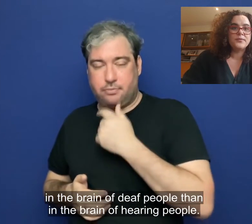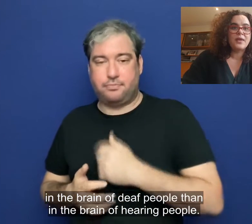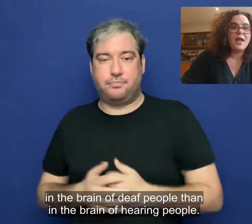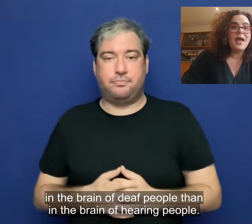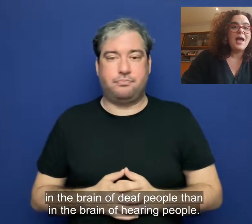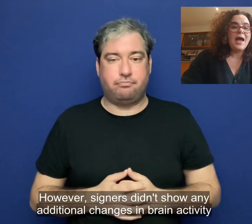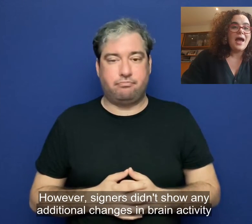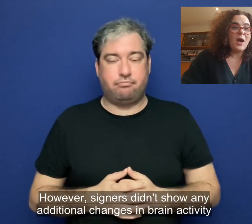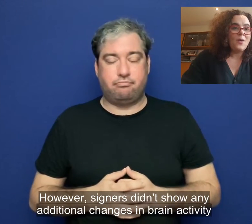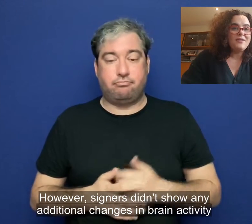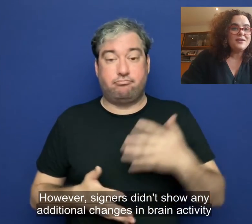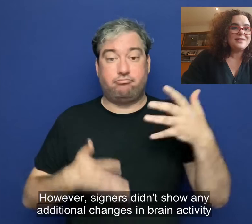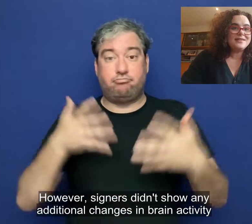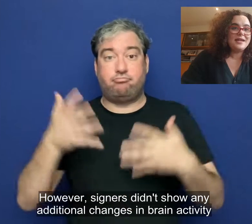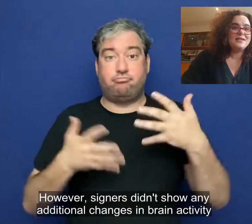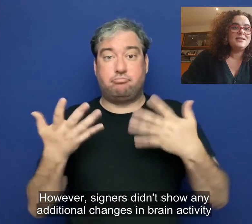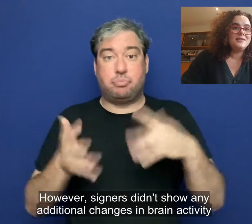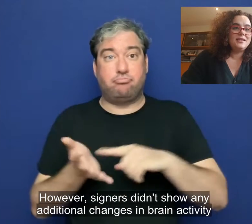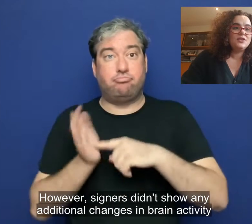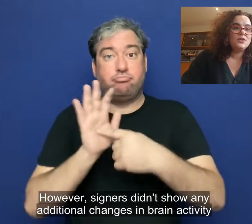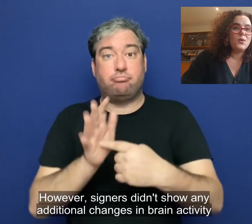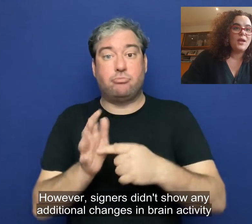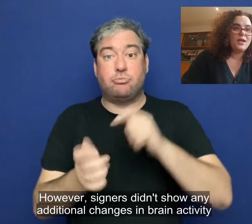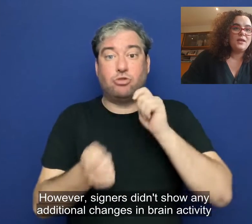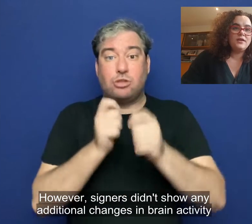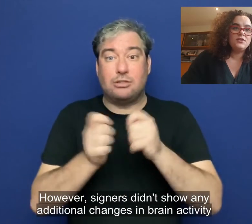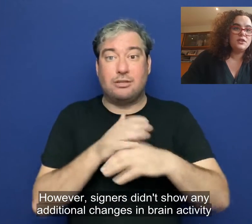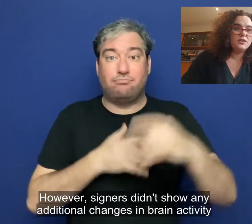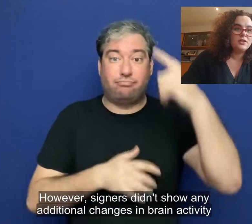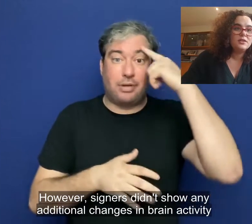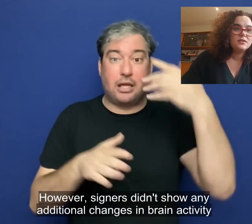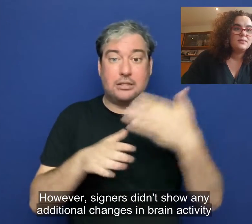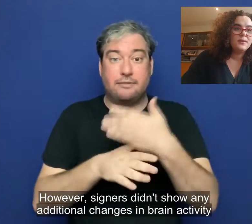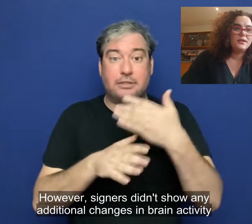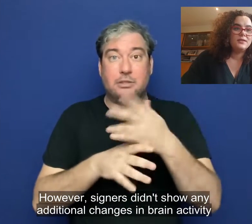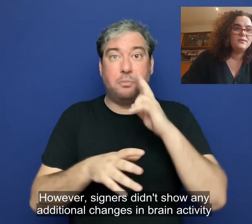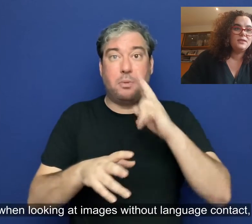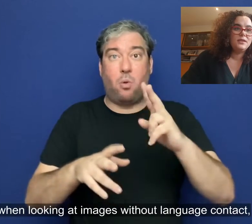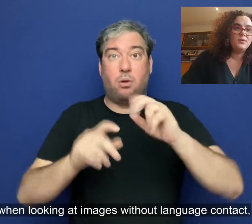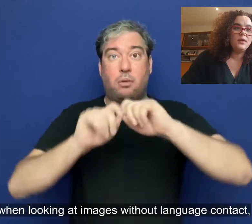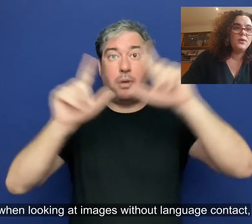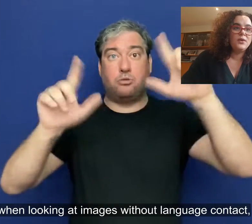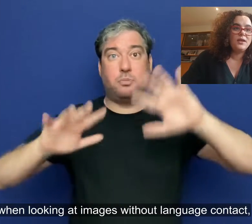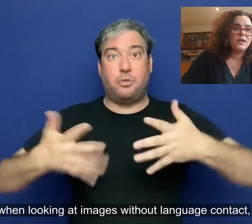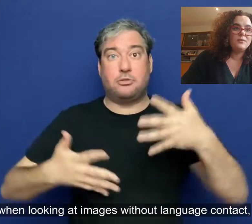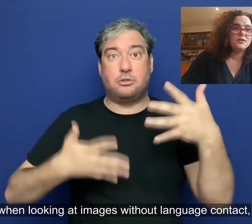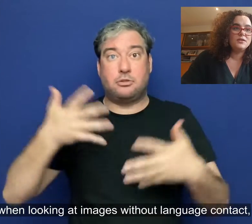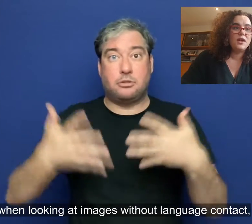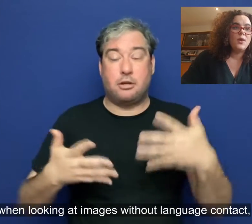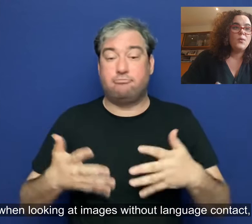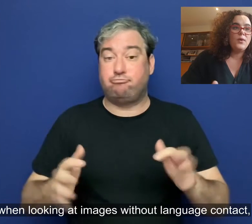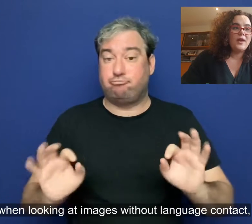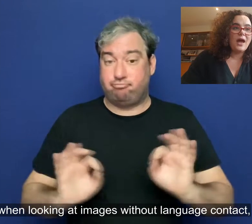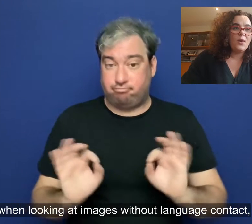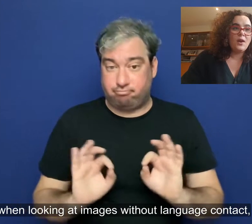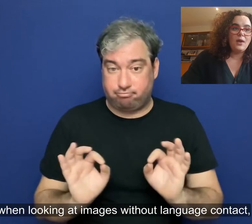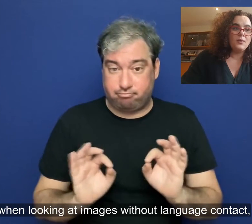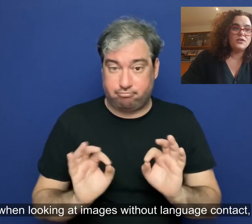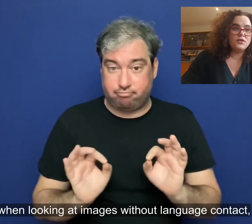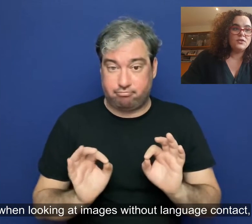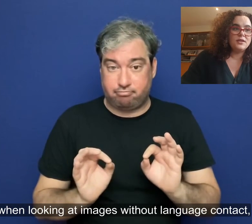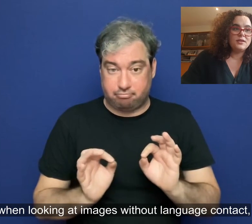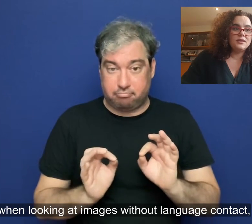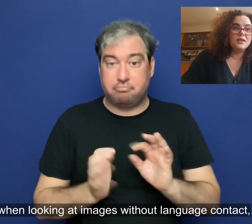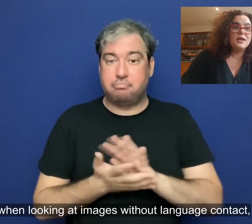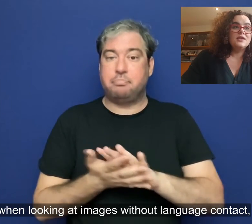people. However, signers didn't show any additional changes in brain activity when looking at images without